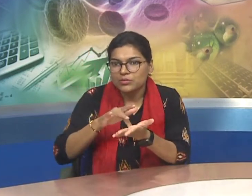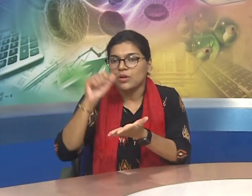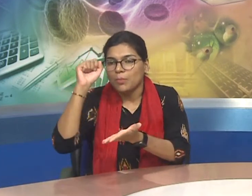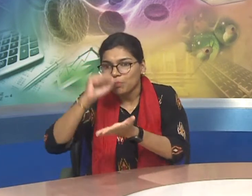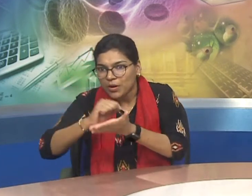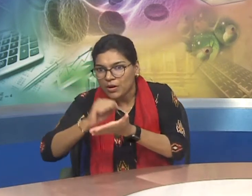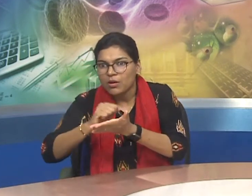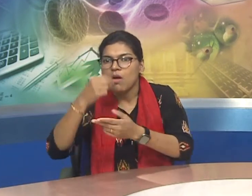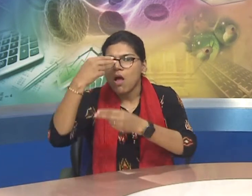simple